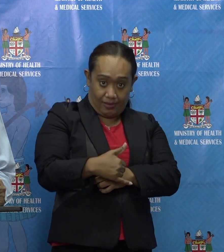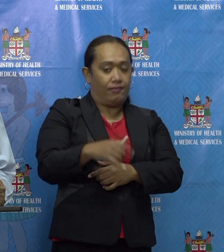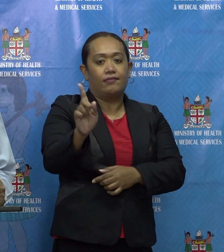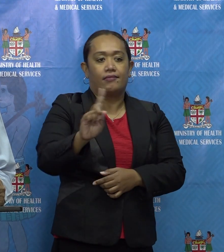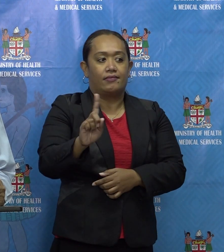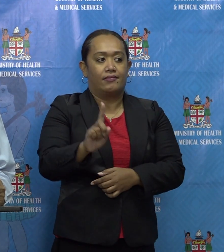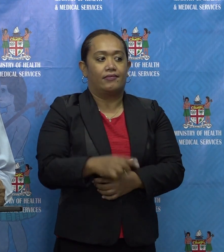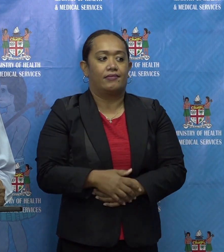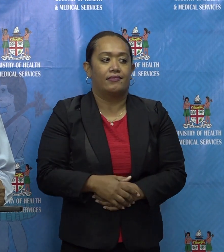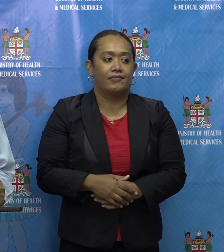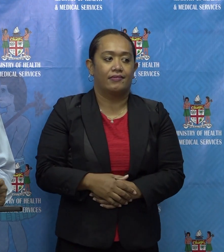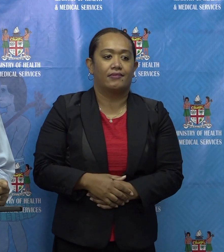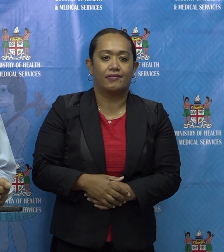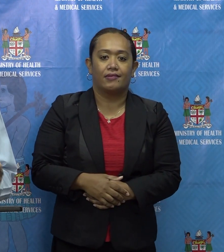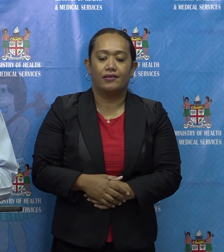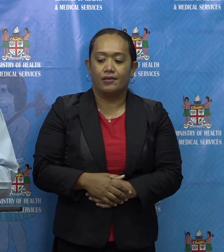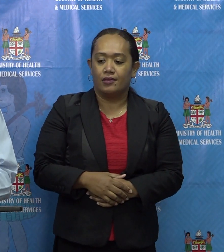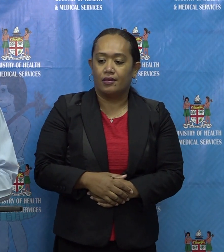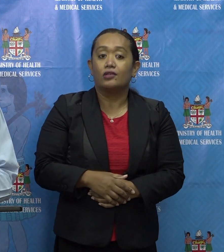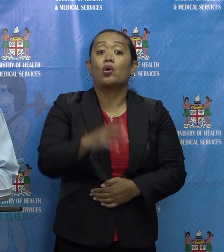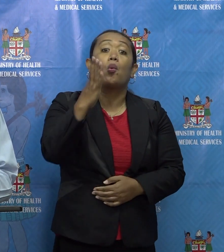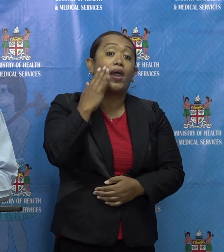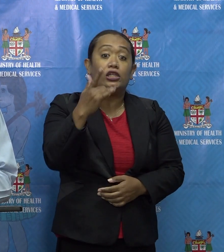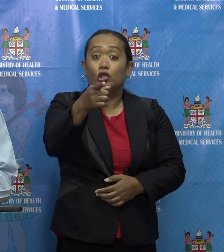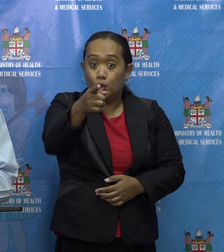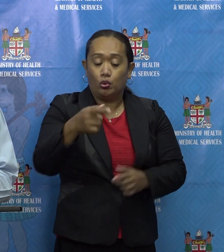area borders relax. As you travel,